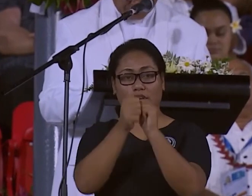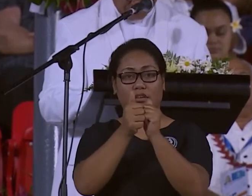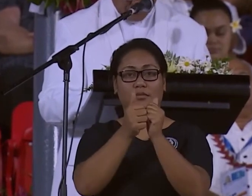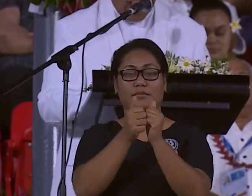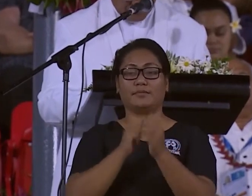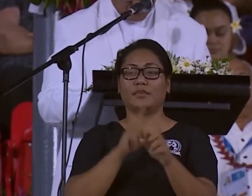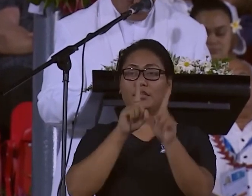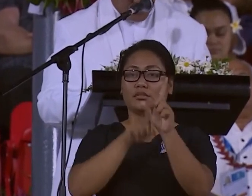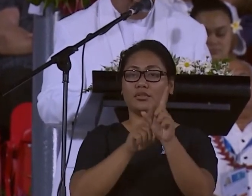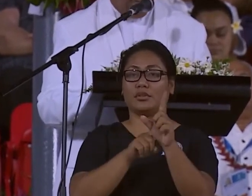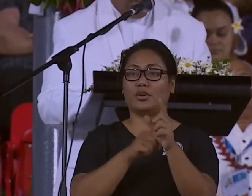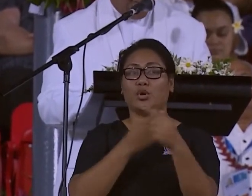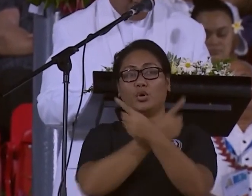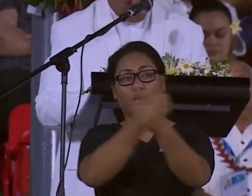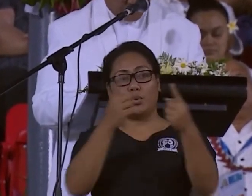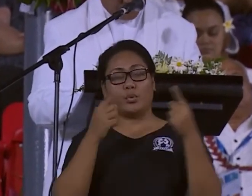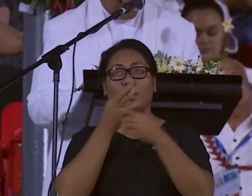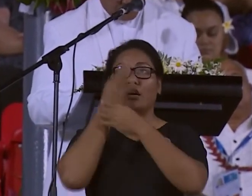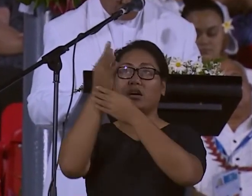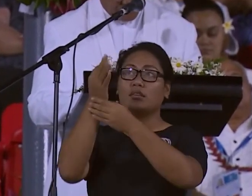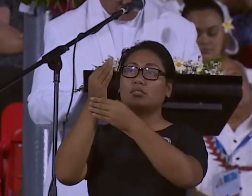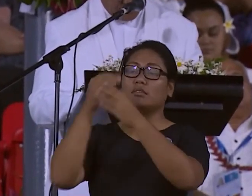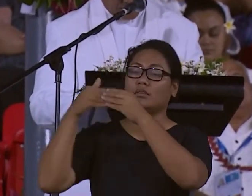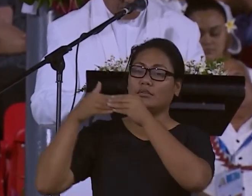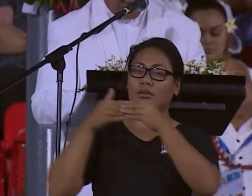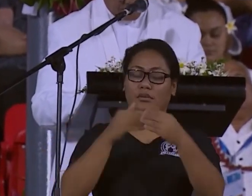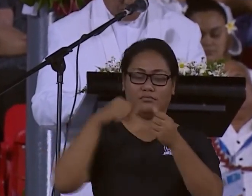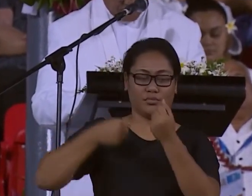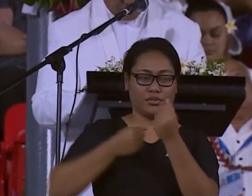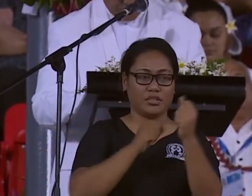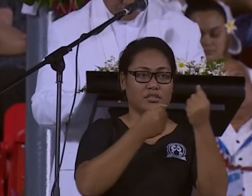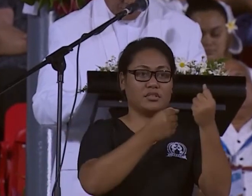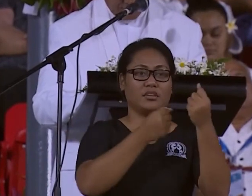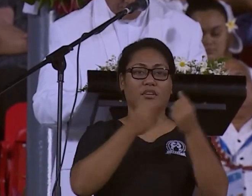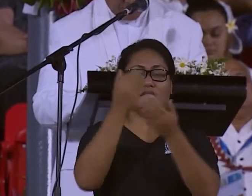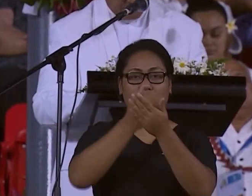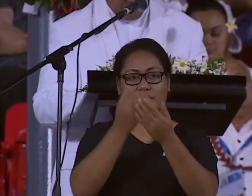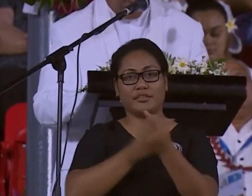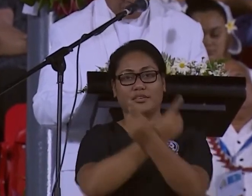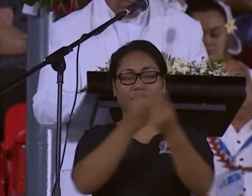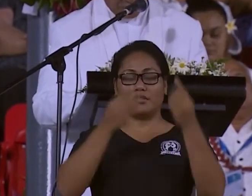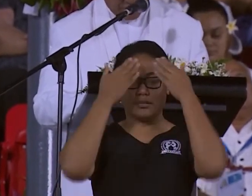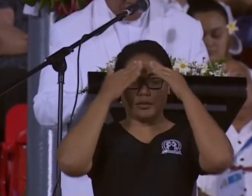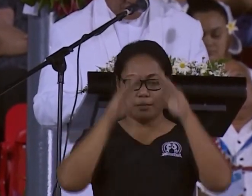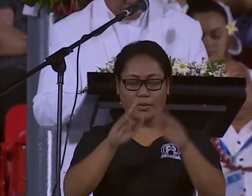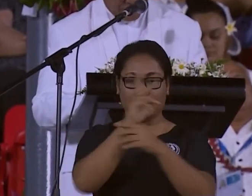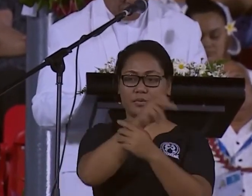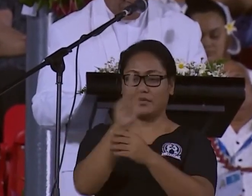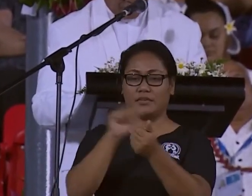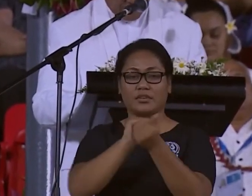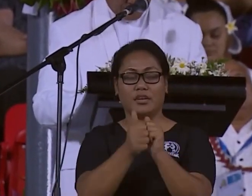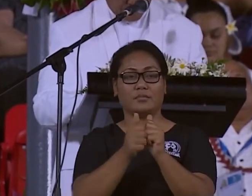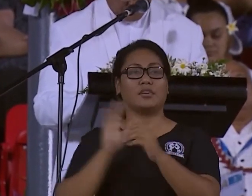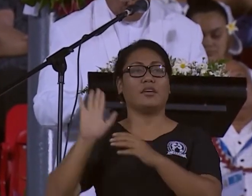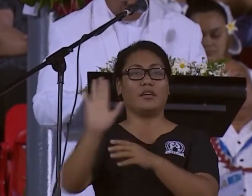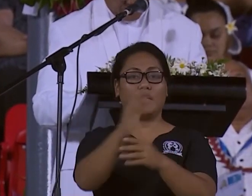of this year. We ask that you guide, protect, and keep us. Bless the Pacific Games